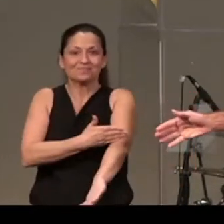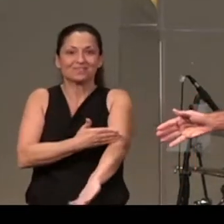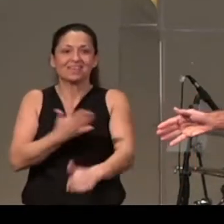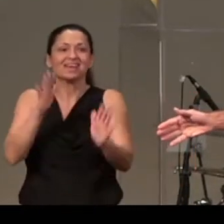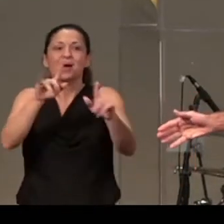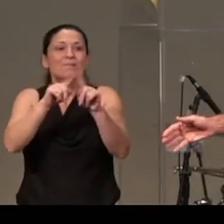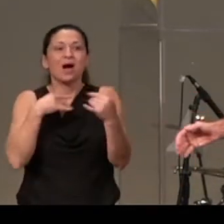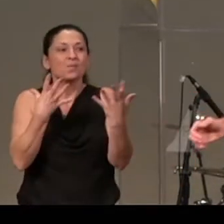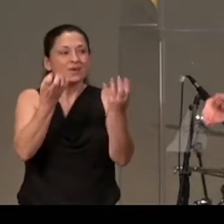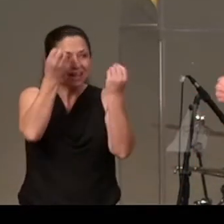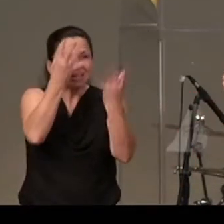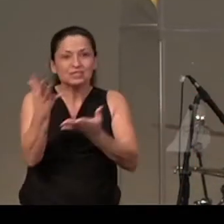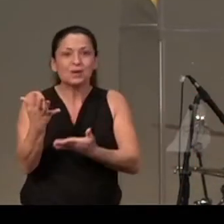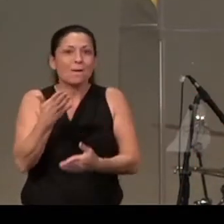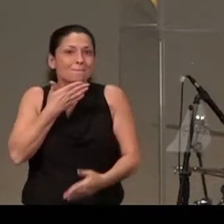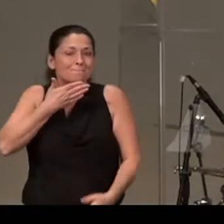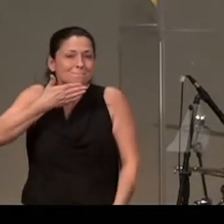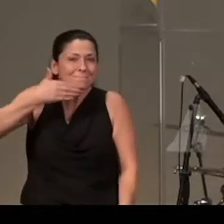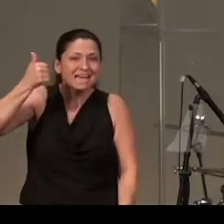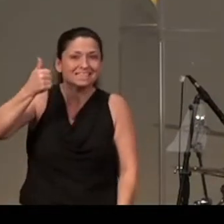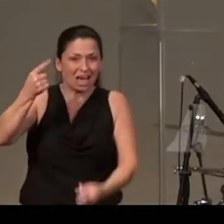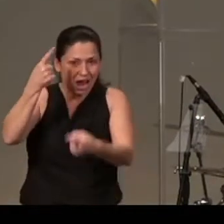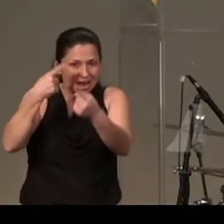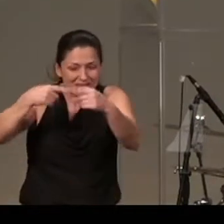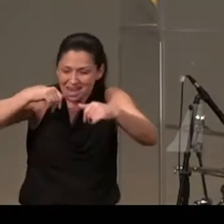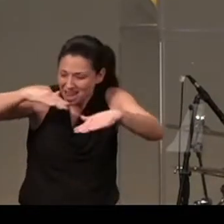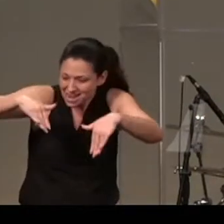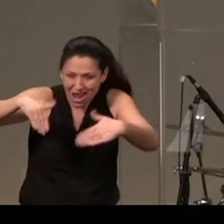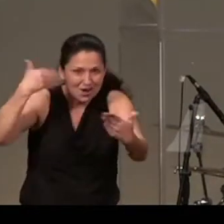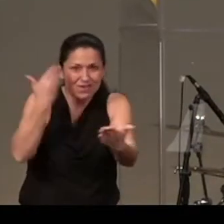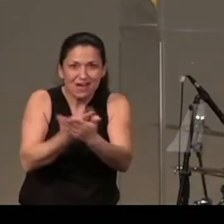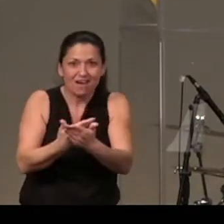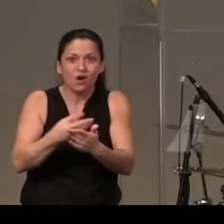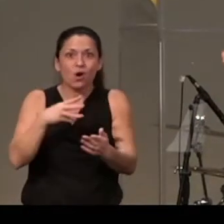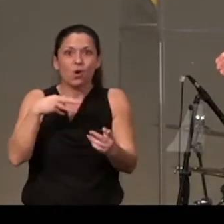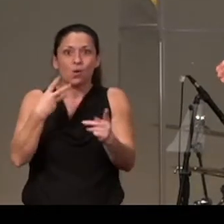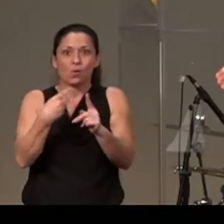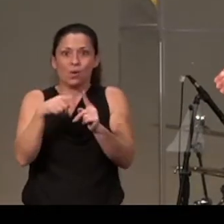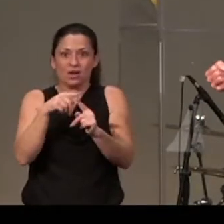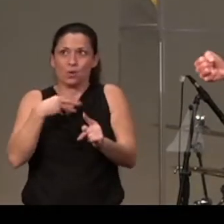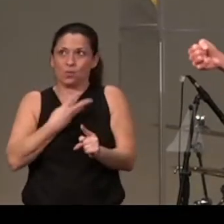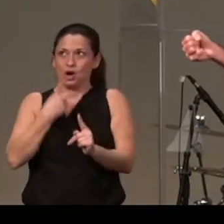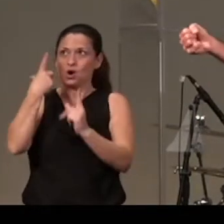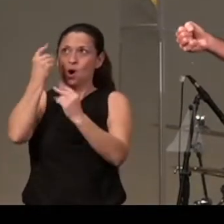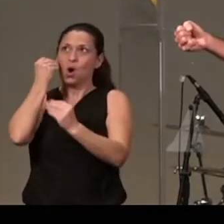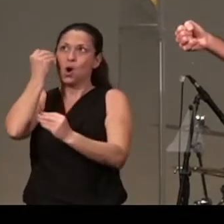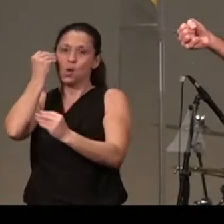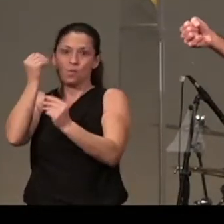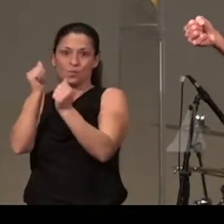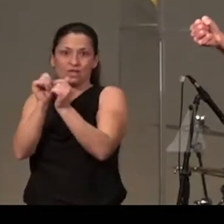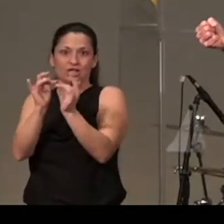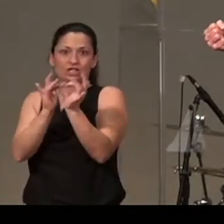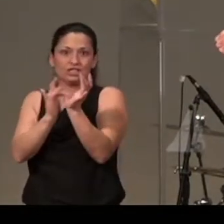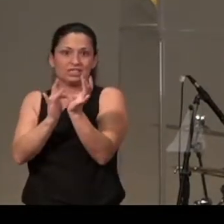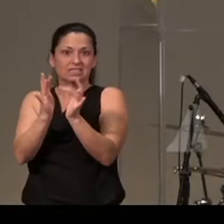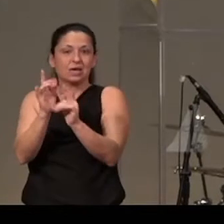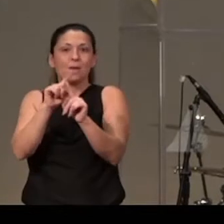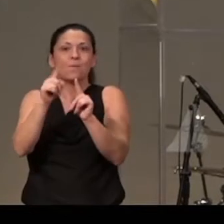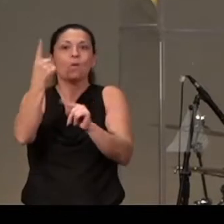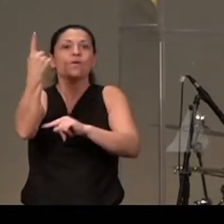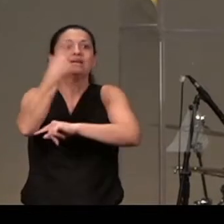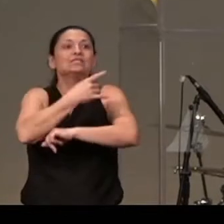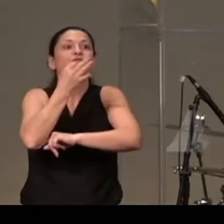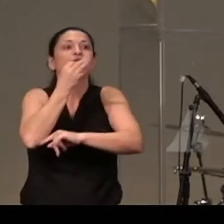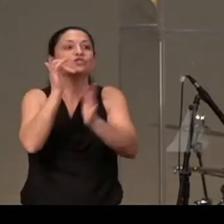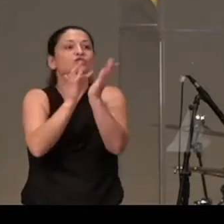yet to come. Because when we go to be with Jesus, we're absent from the body, but we're at home with the Lord. But one day soon, Jesus is coming up